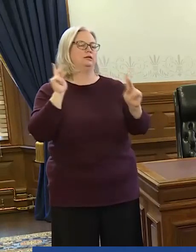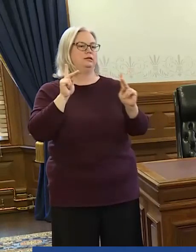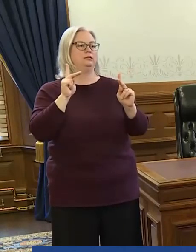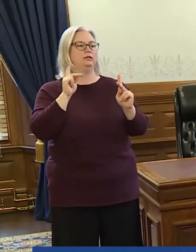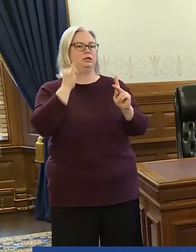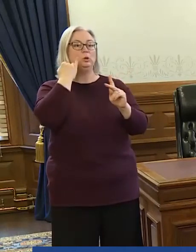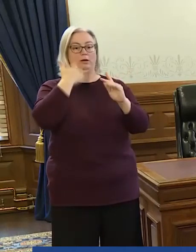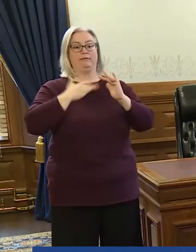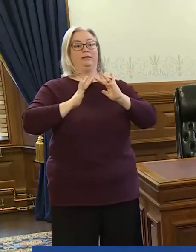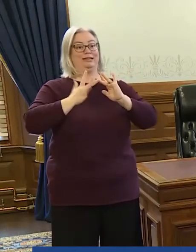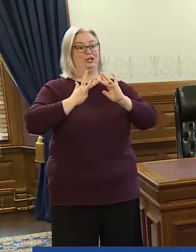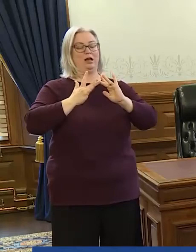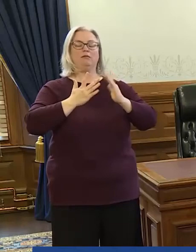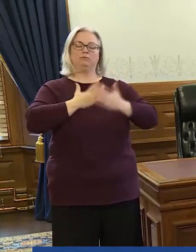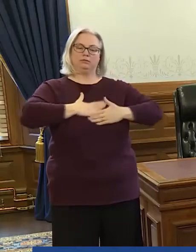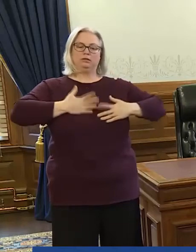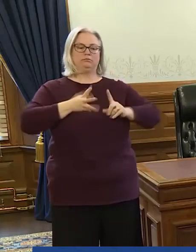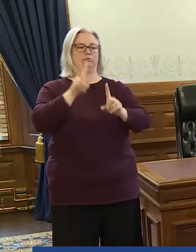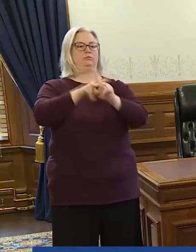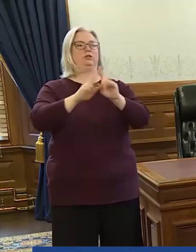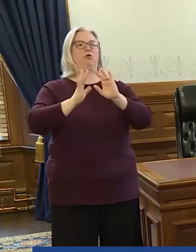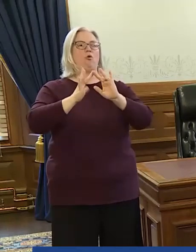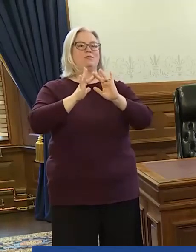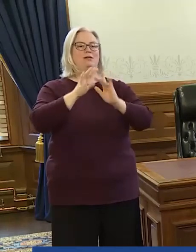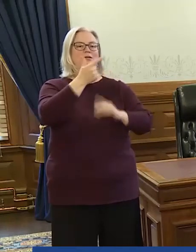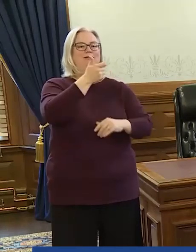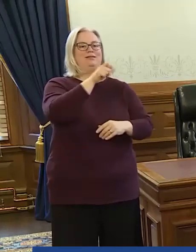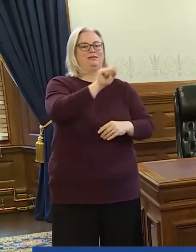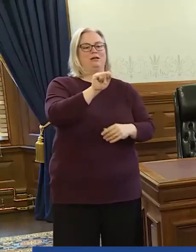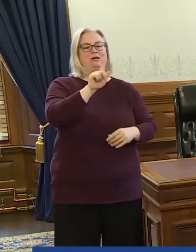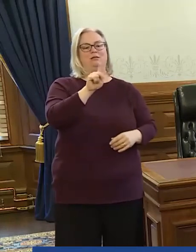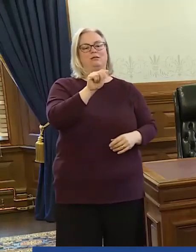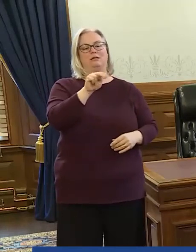with internet access to file online at